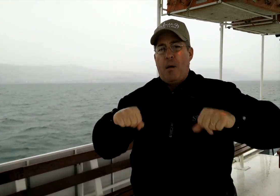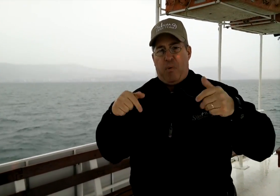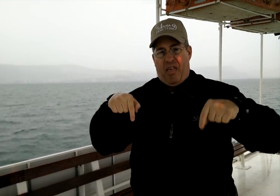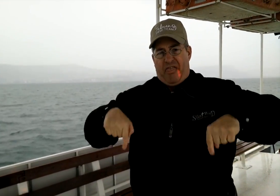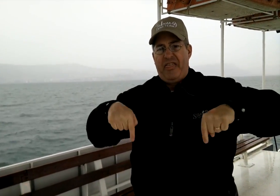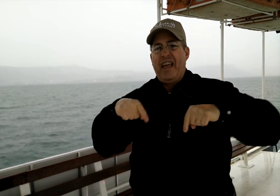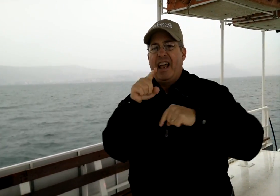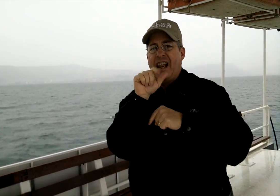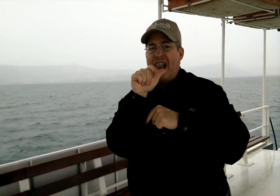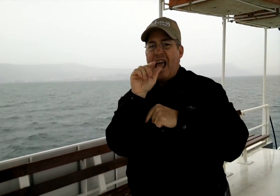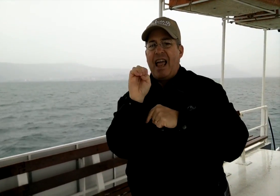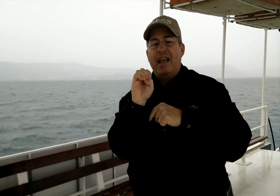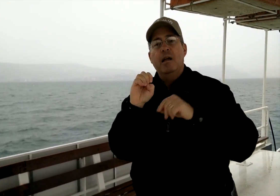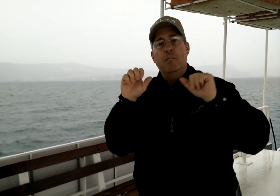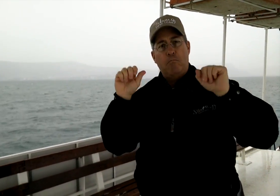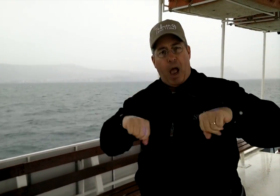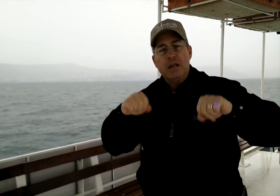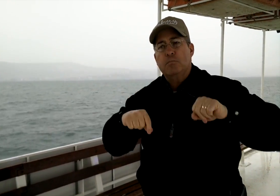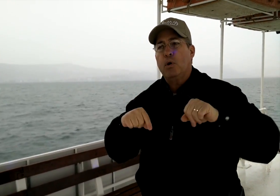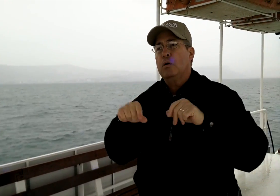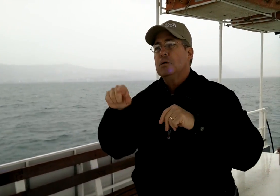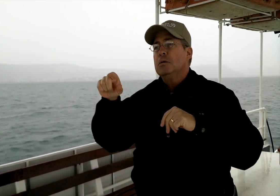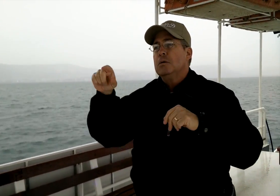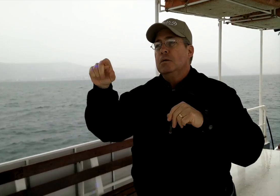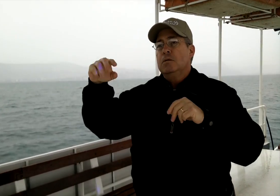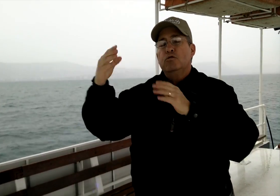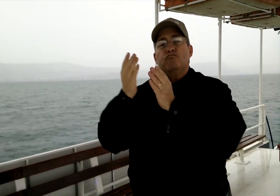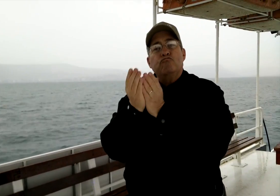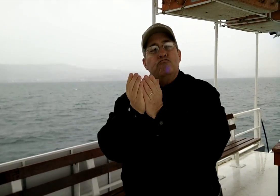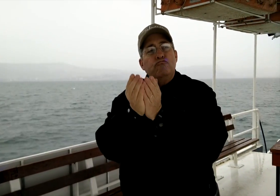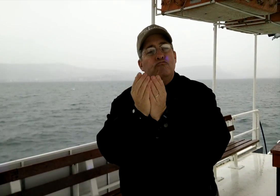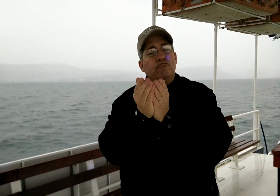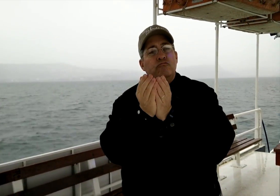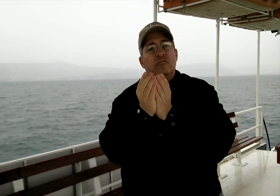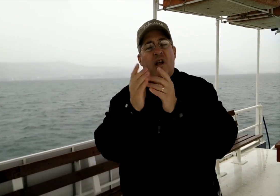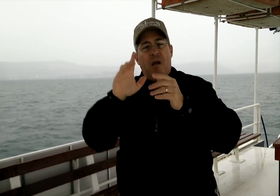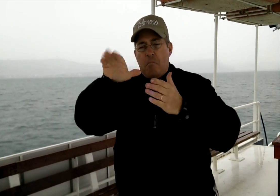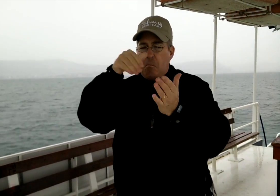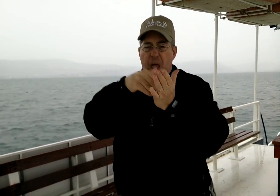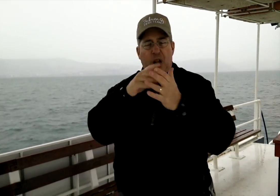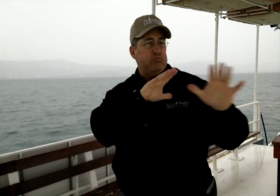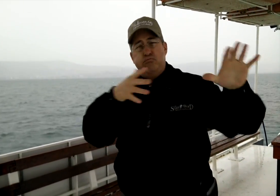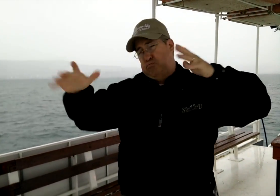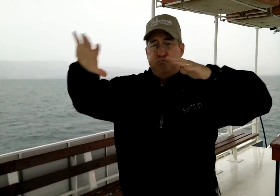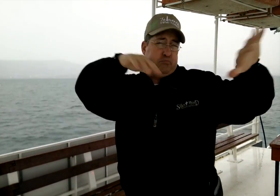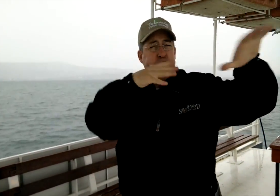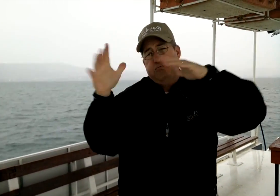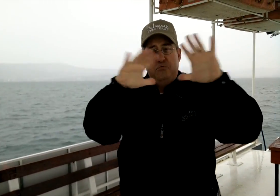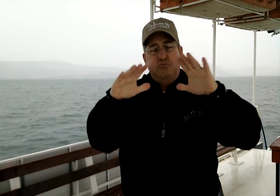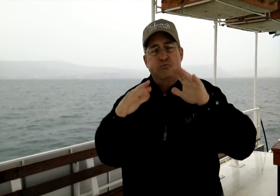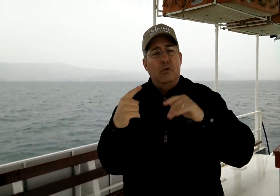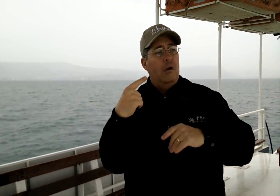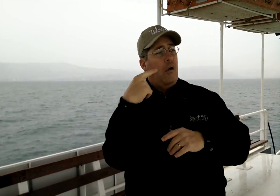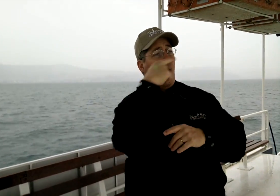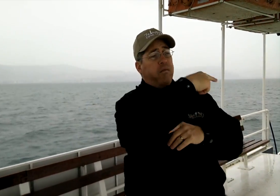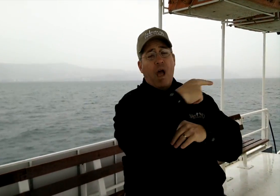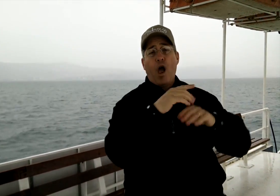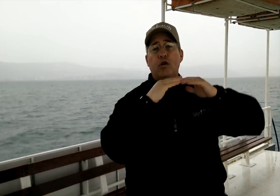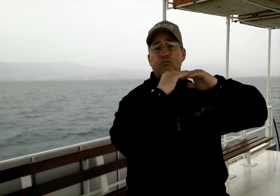and it's very possible that, and it does happen, that this lake, as people would come across it, in the middle it'd be very, very stormy, and you get on